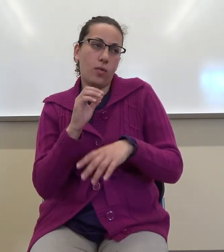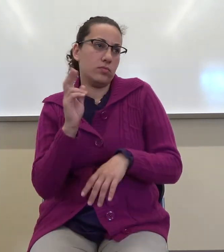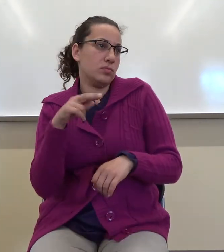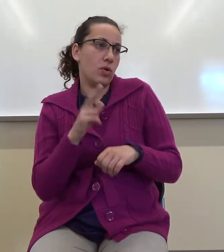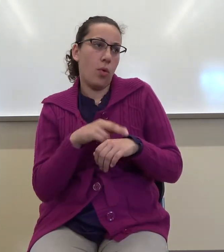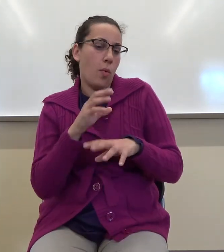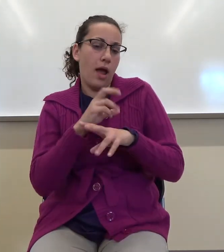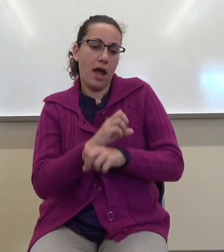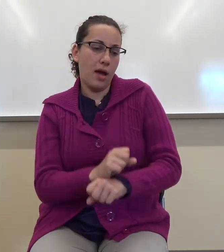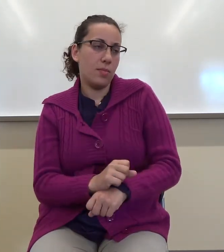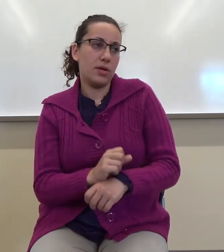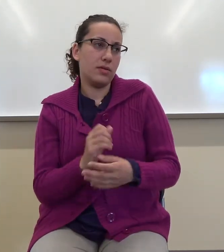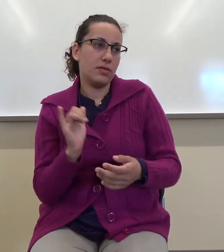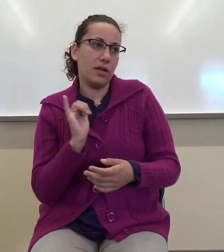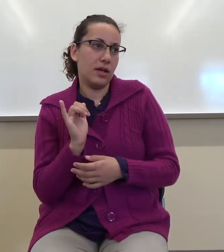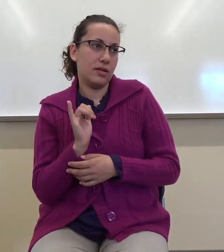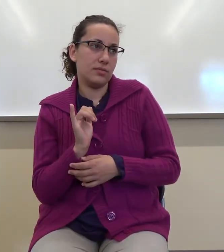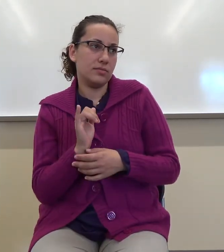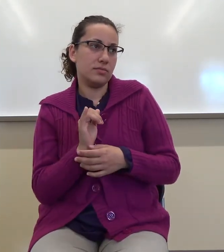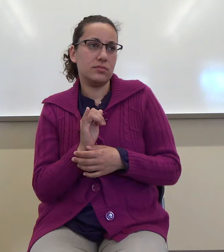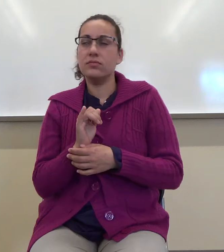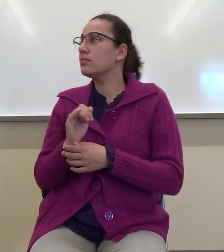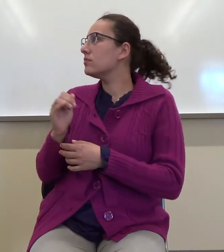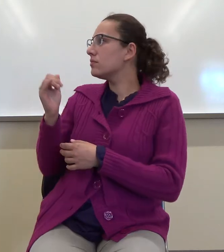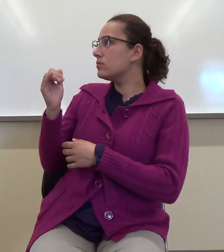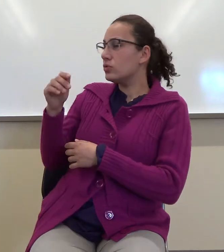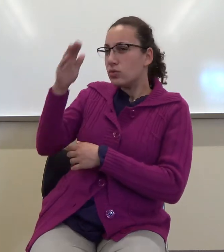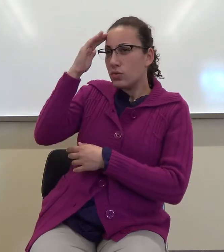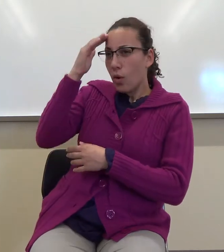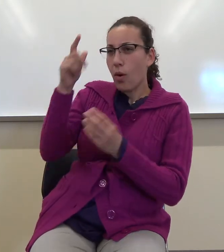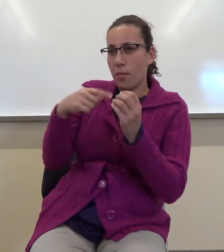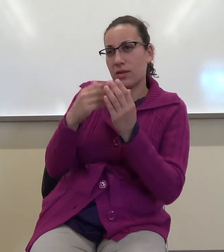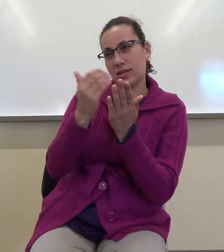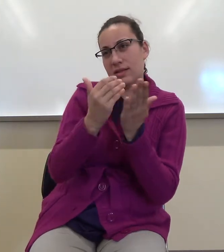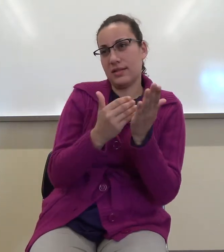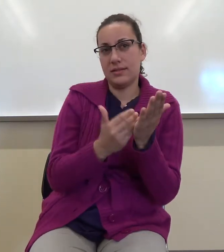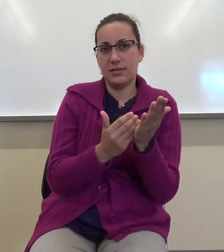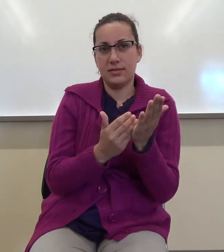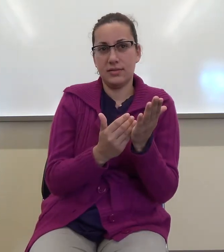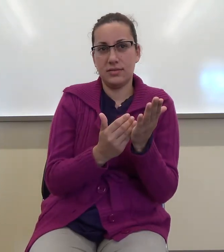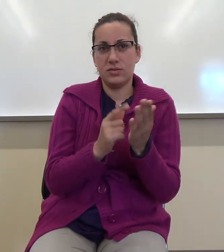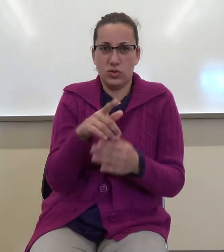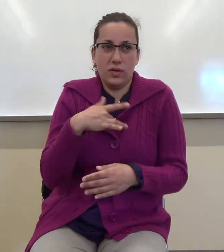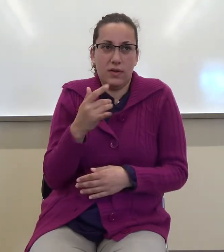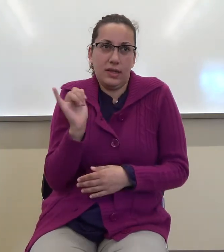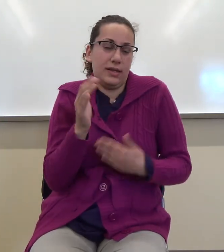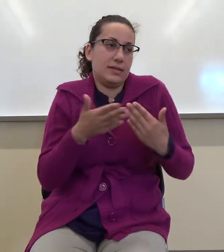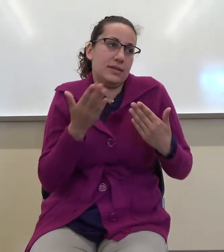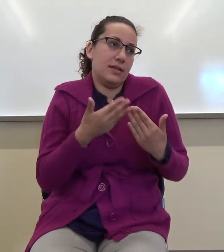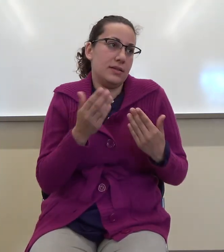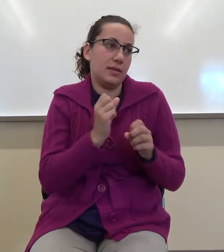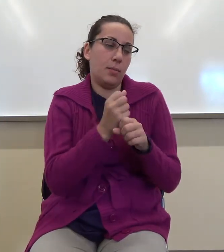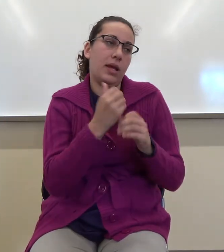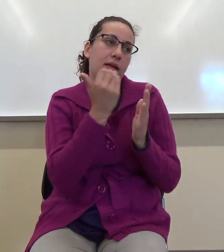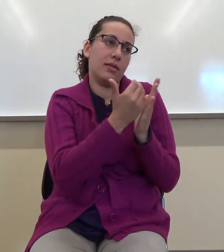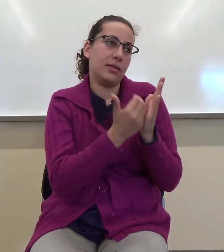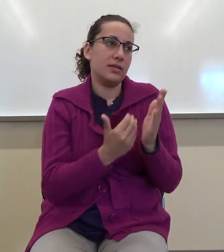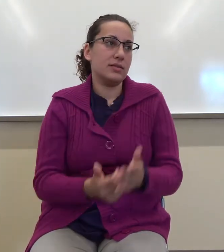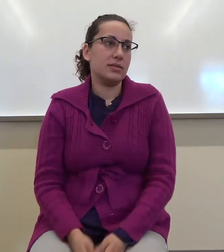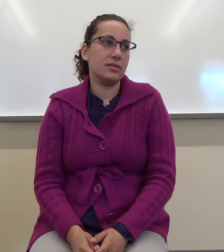list? Here's your topic, right? Your topic is the title of the list, the way we've